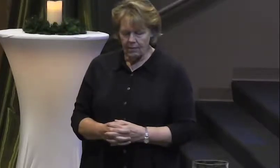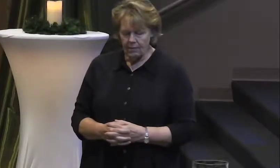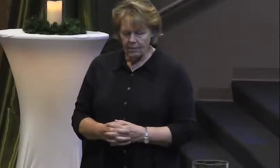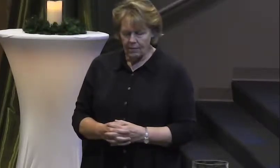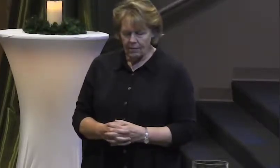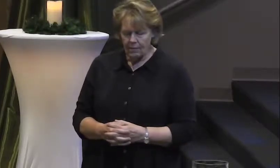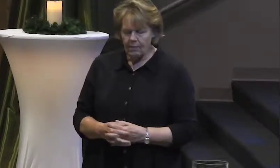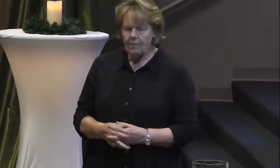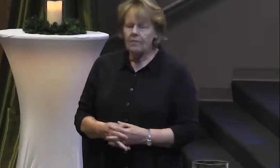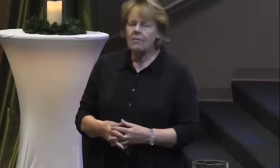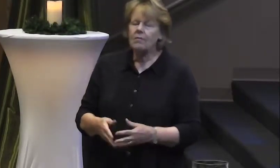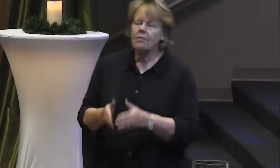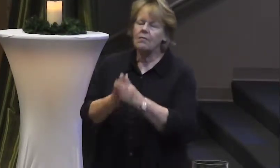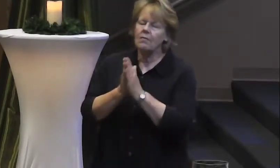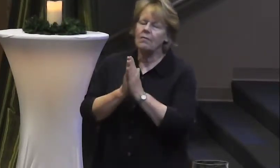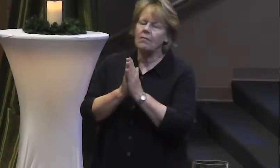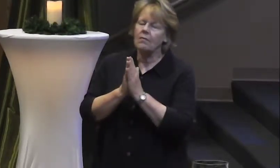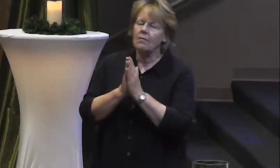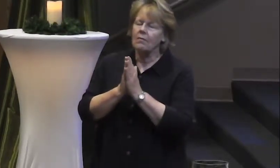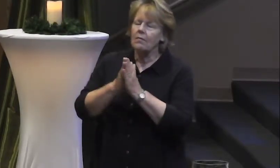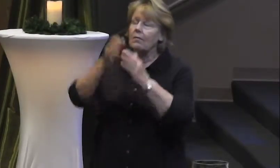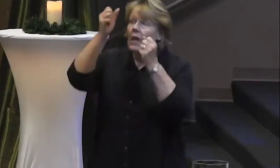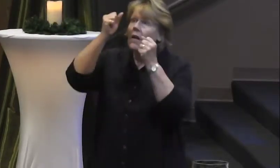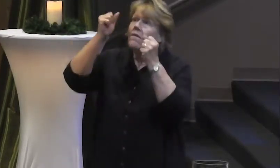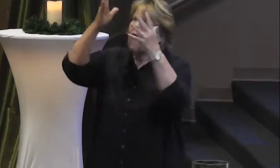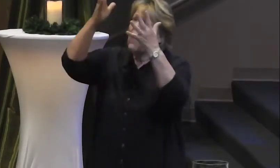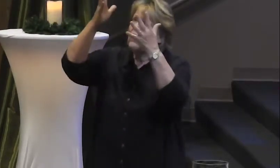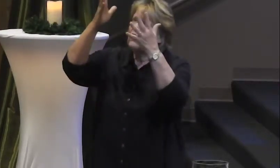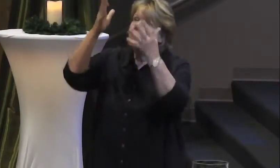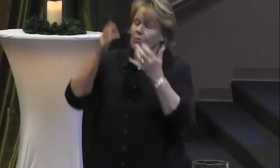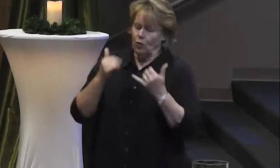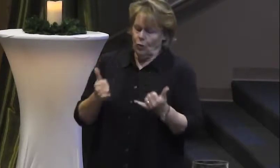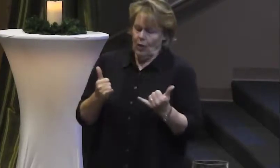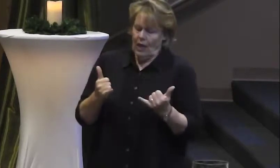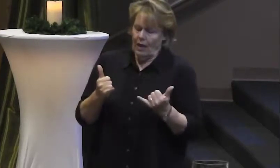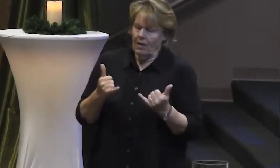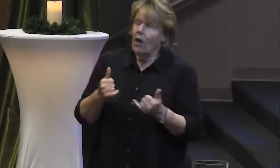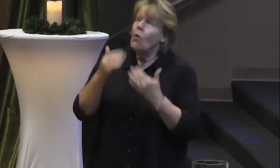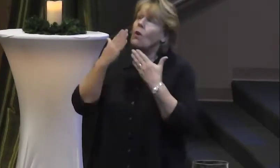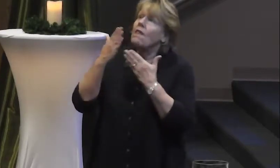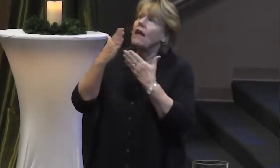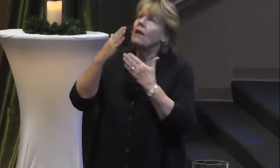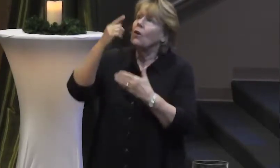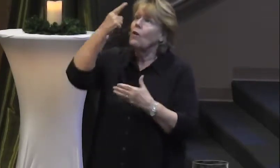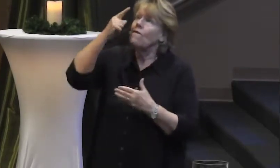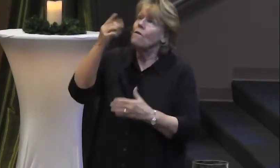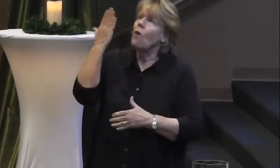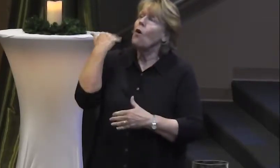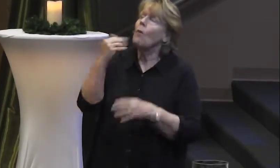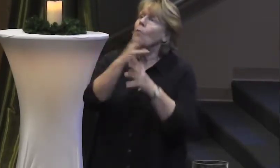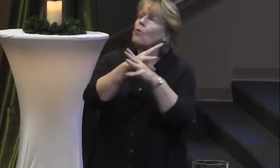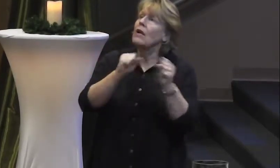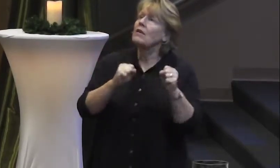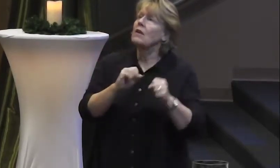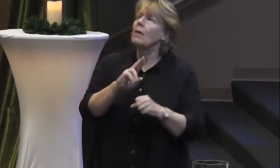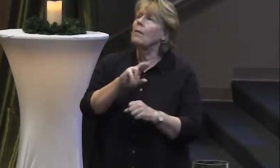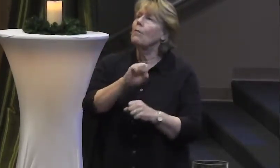Father, today we thank you for President Bush and a model of leadership and integrity that he